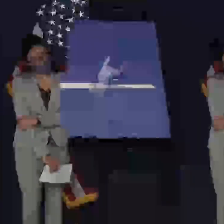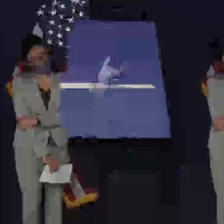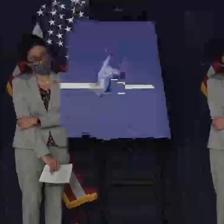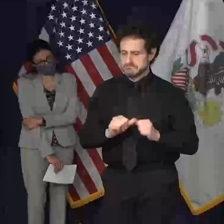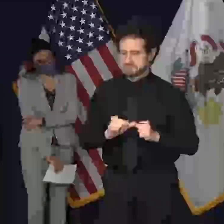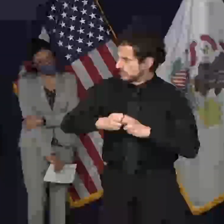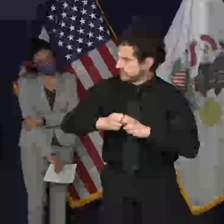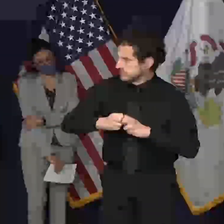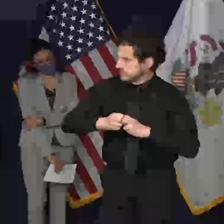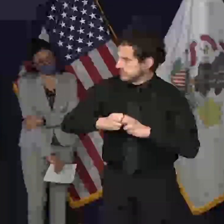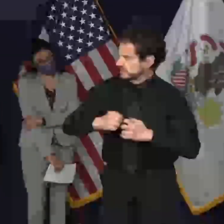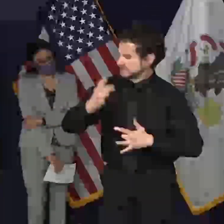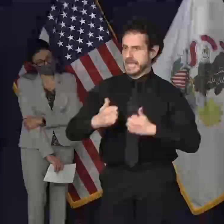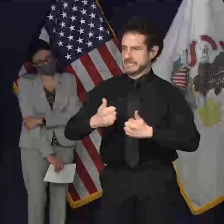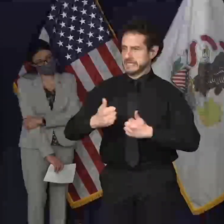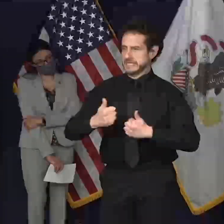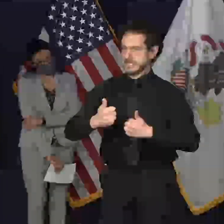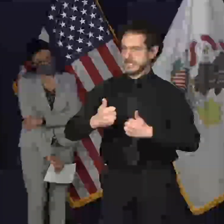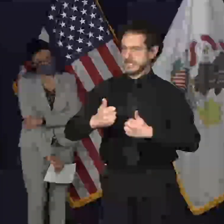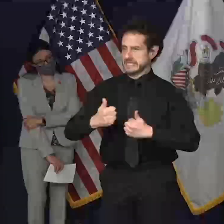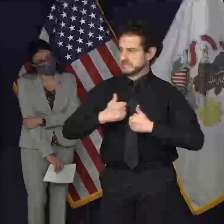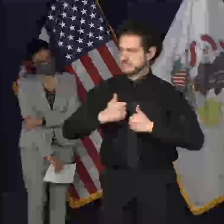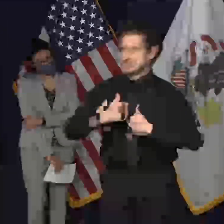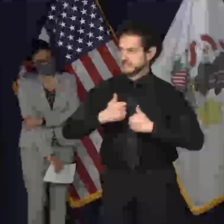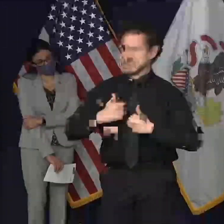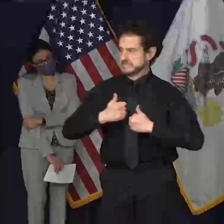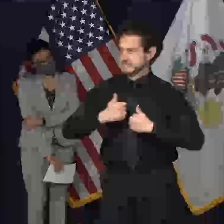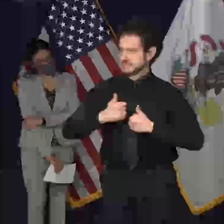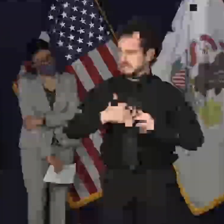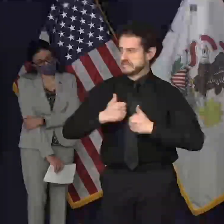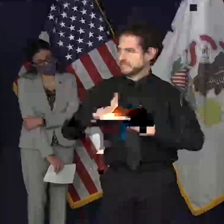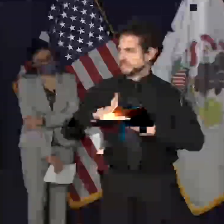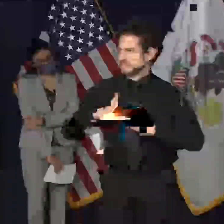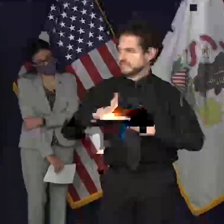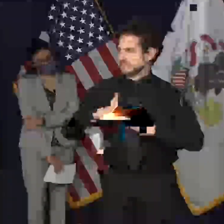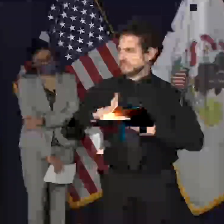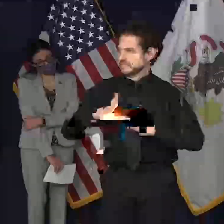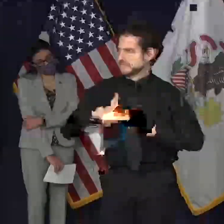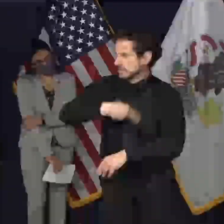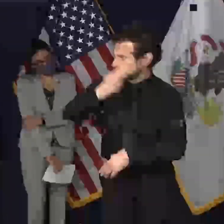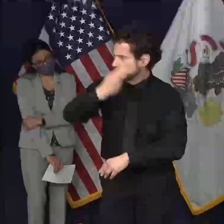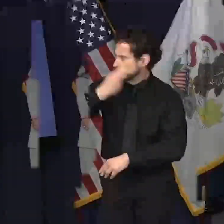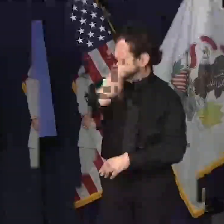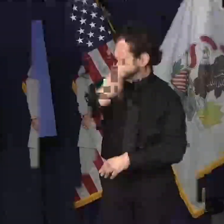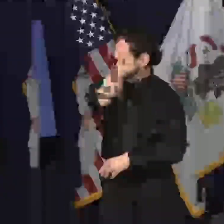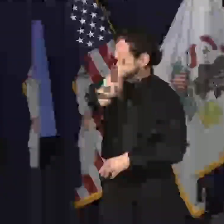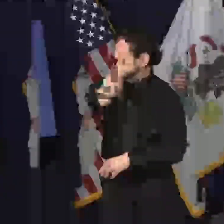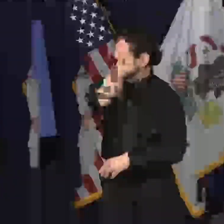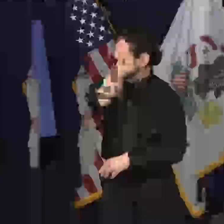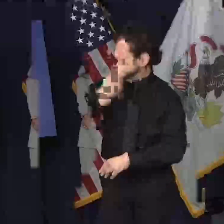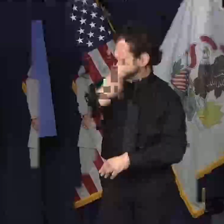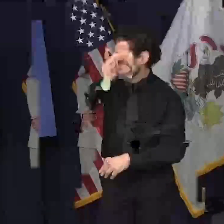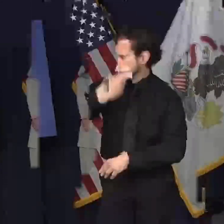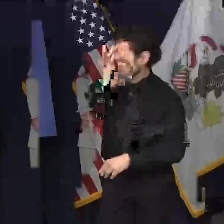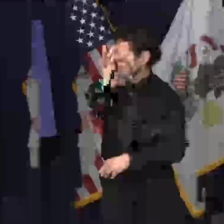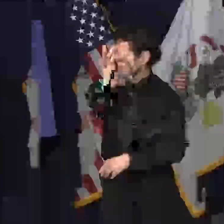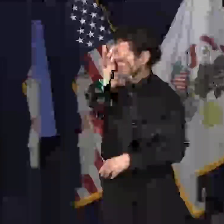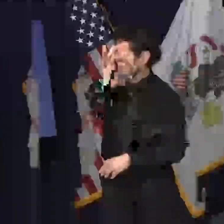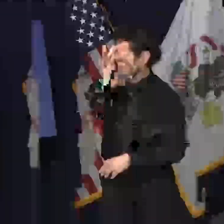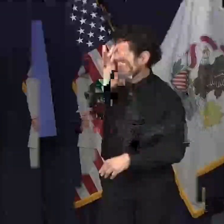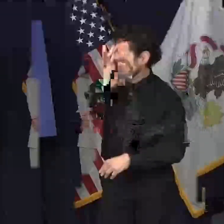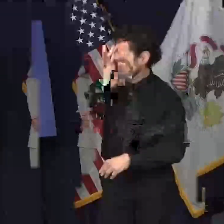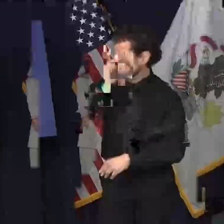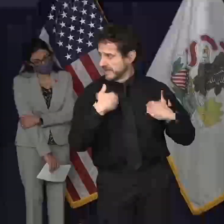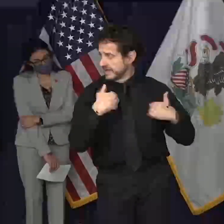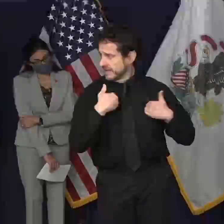disease, asthma, diabetes. So there's a list of conditions which are quite common in our population, along